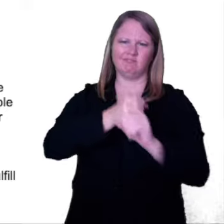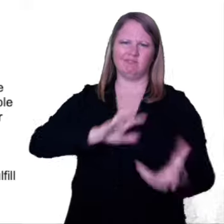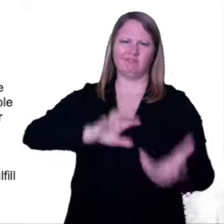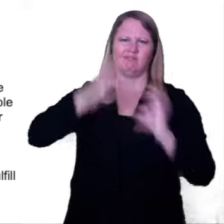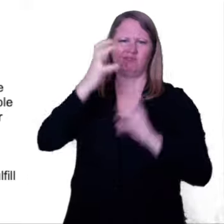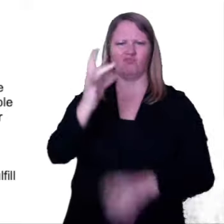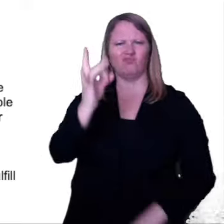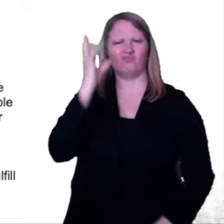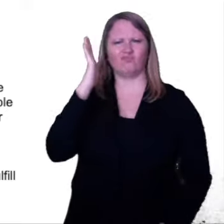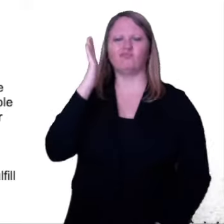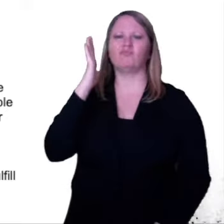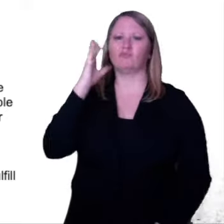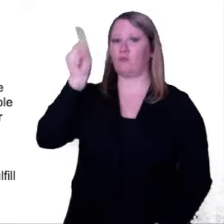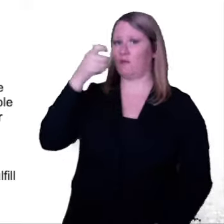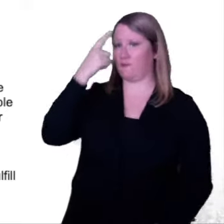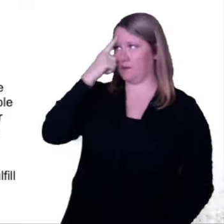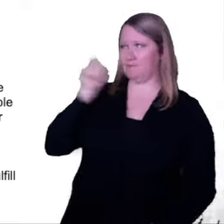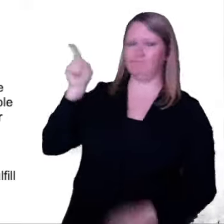under Section